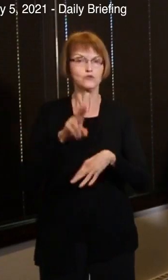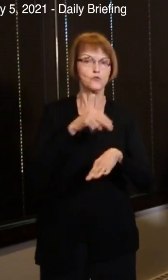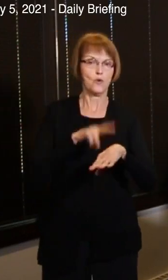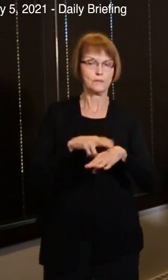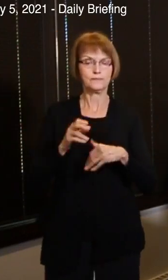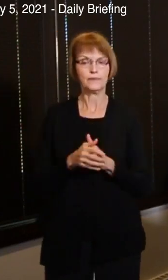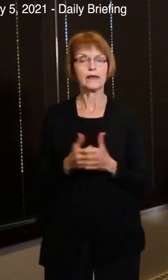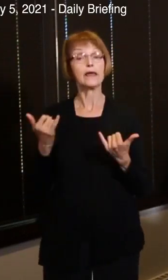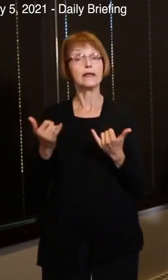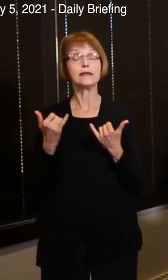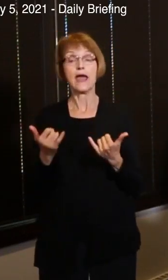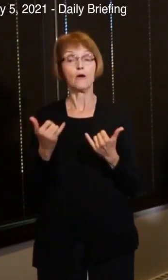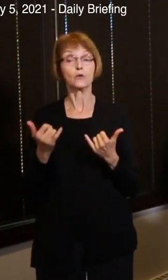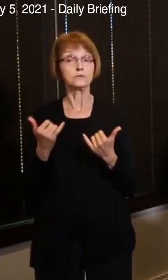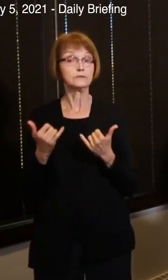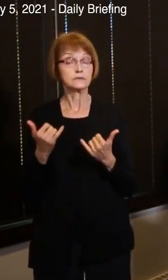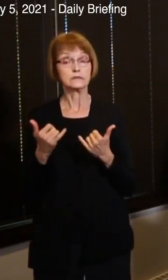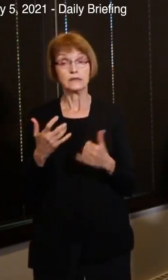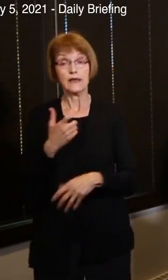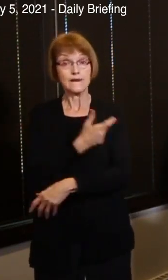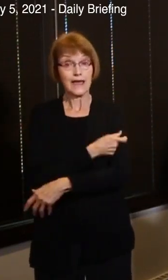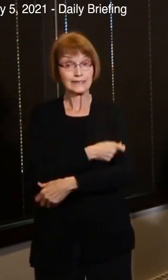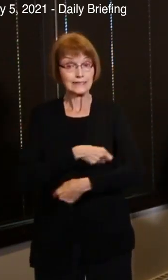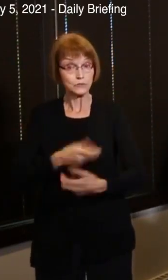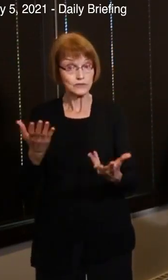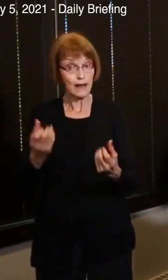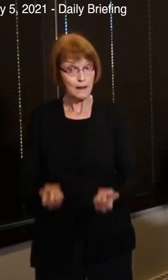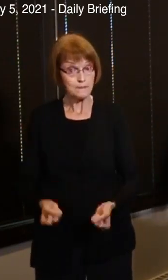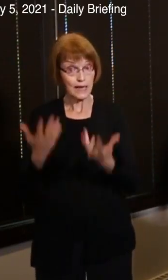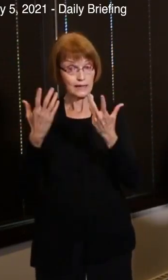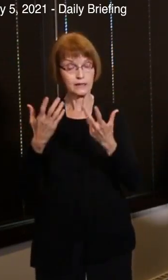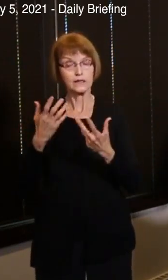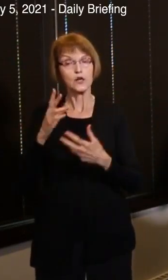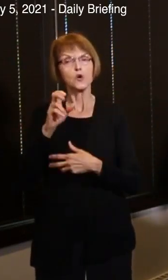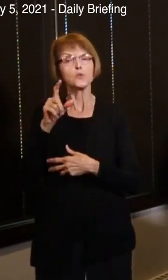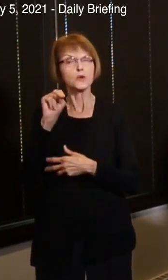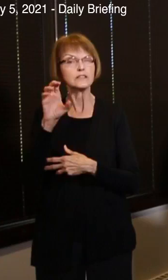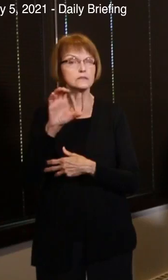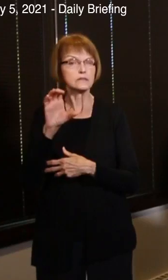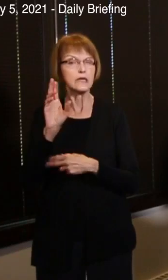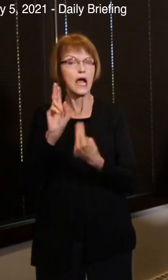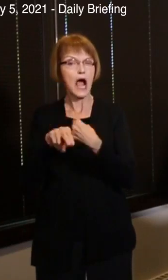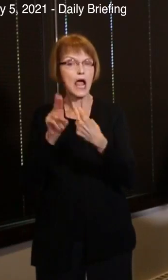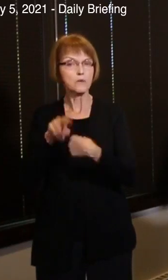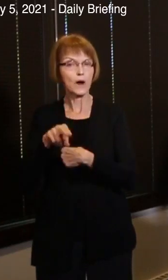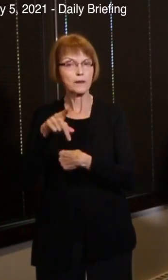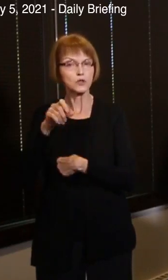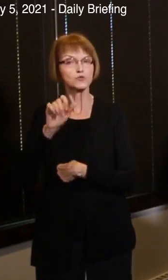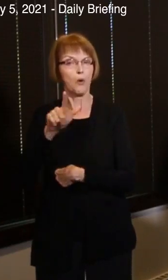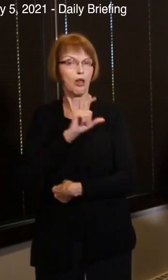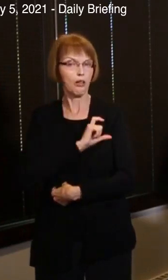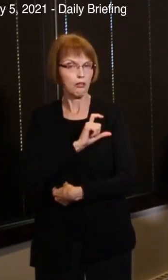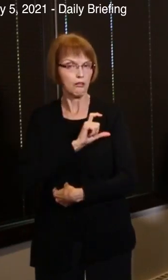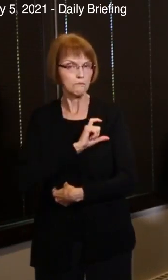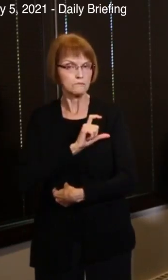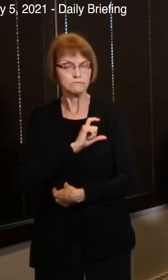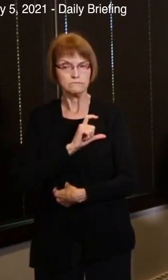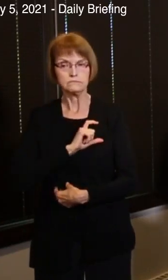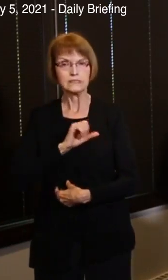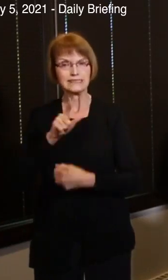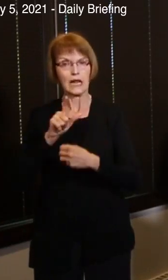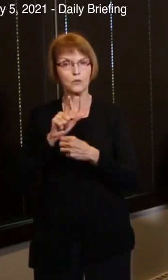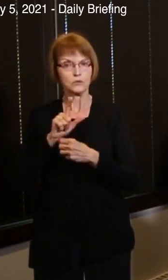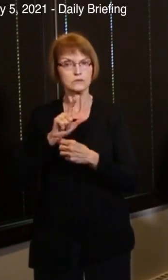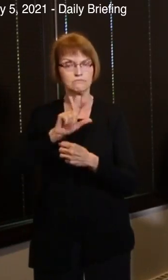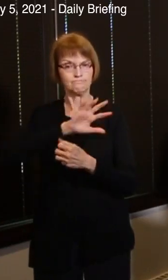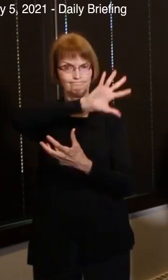let's take a look at where we are with vaccine distribution. So again, this is Region C. This is the Highway Patrol region that the St. Louis metropolitan area falls